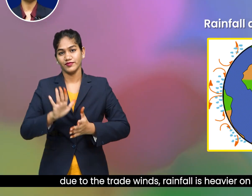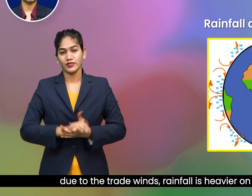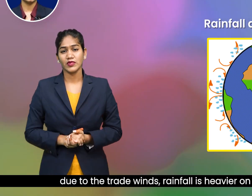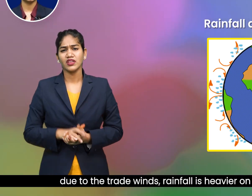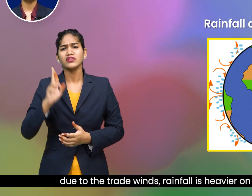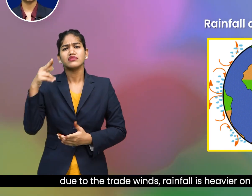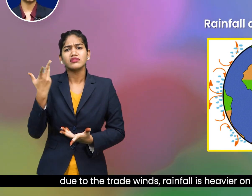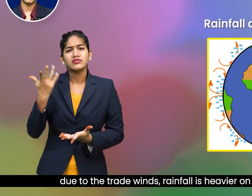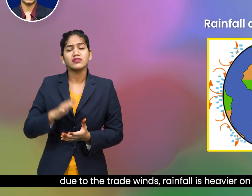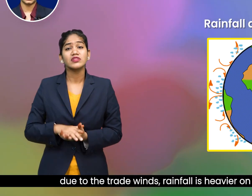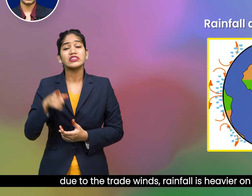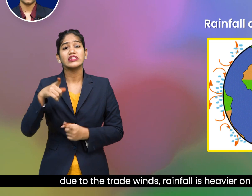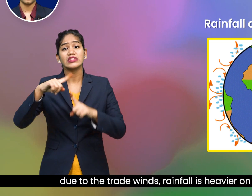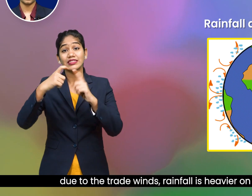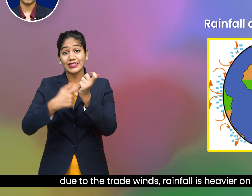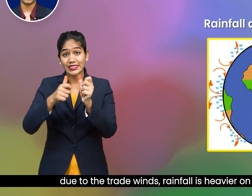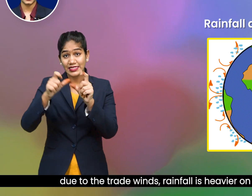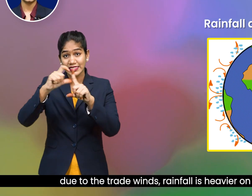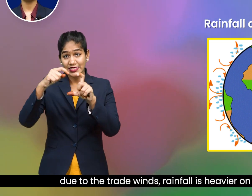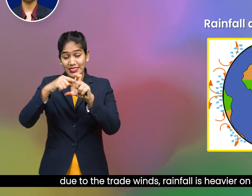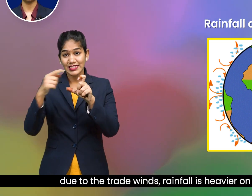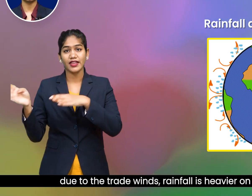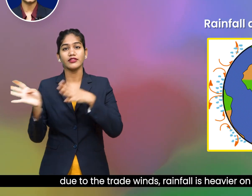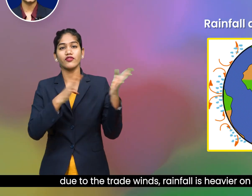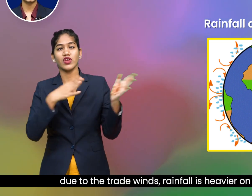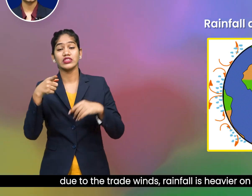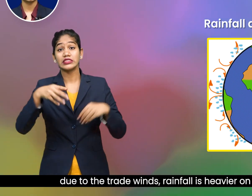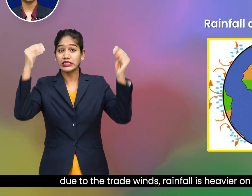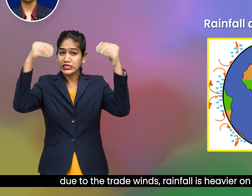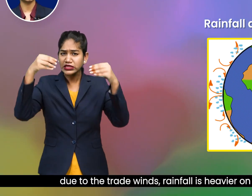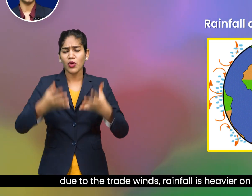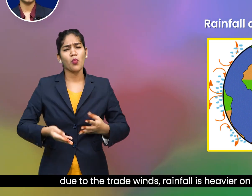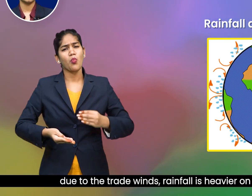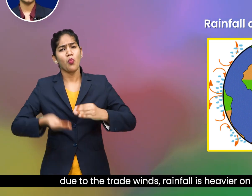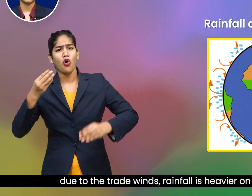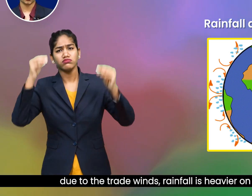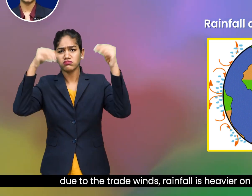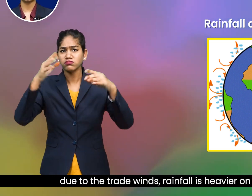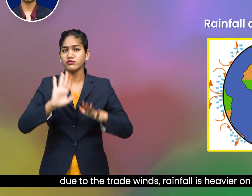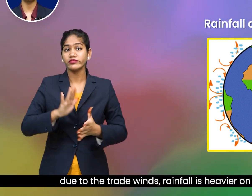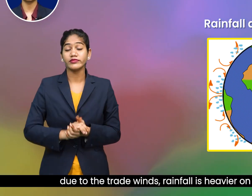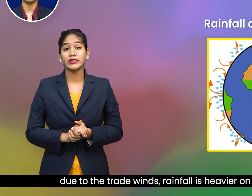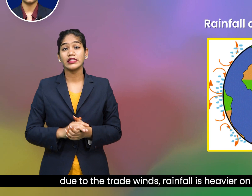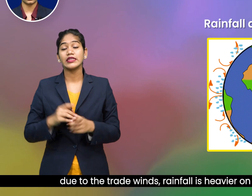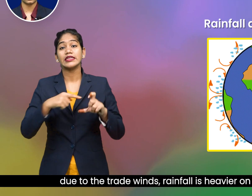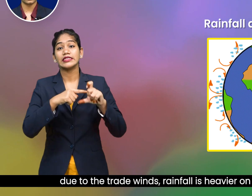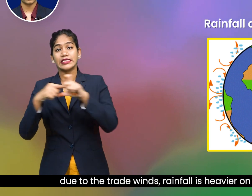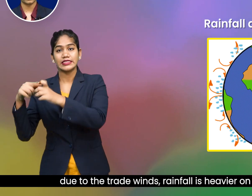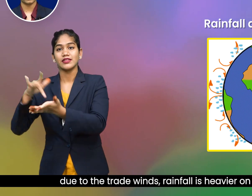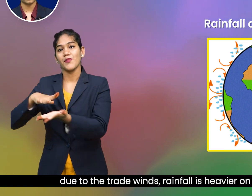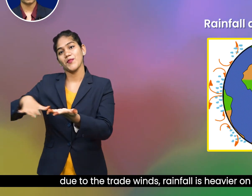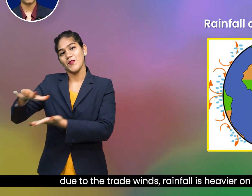due to the trade winds, rainfall is heavier on the eastern